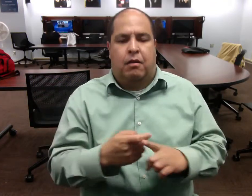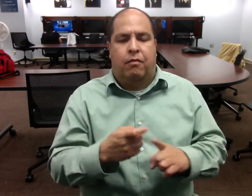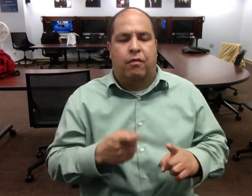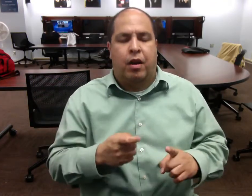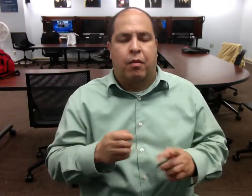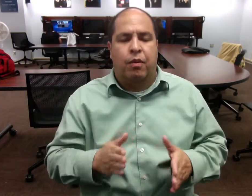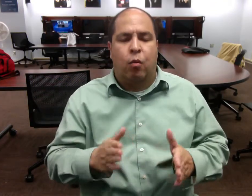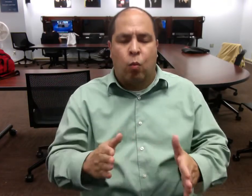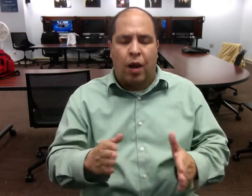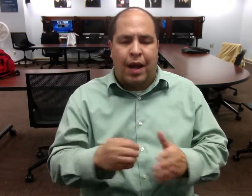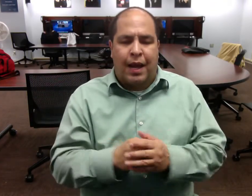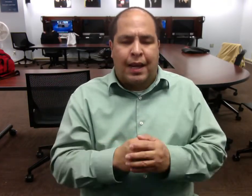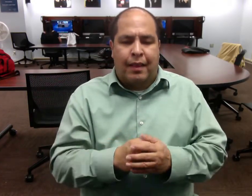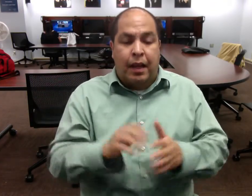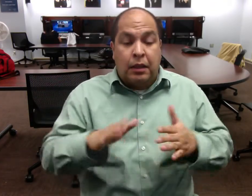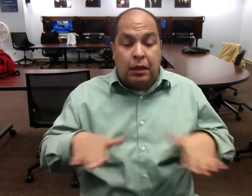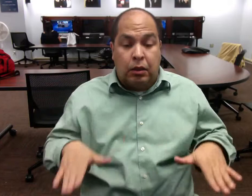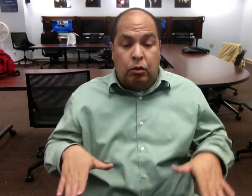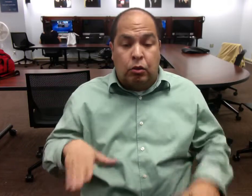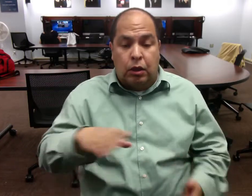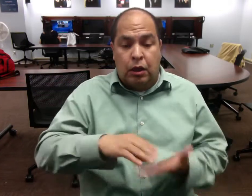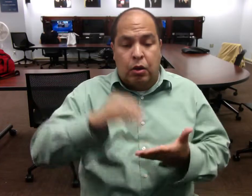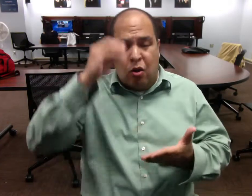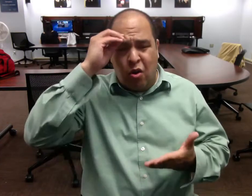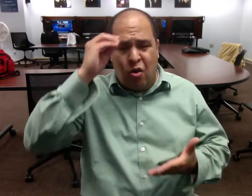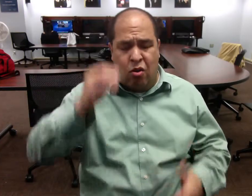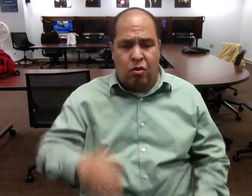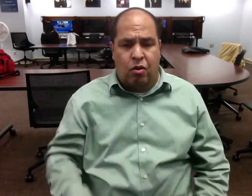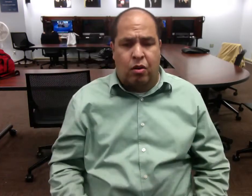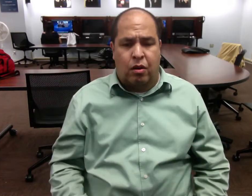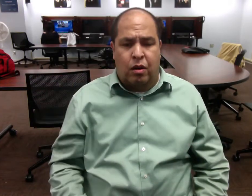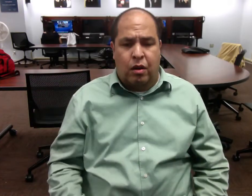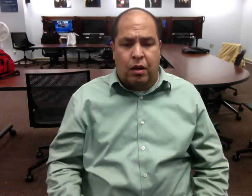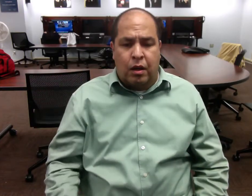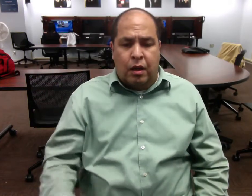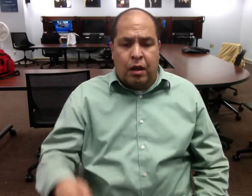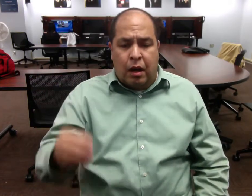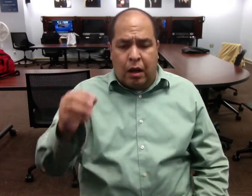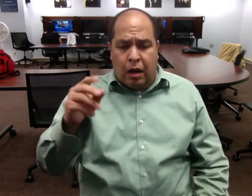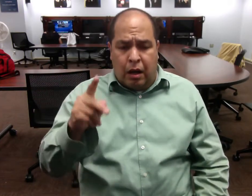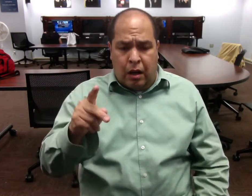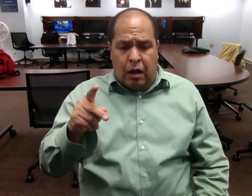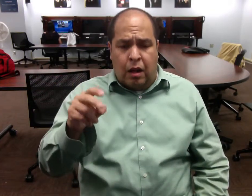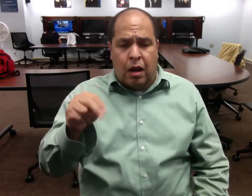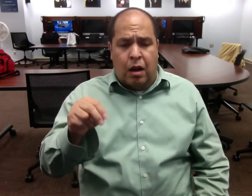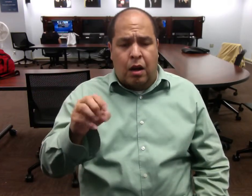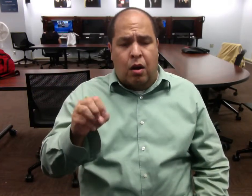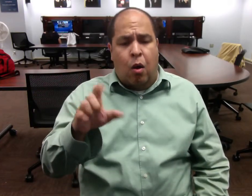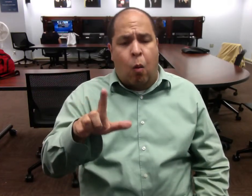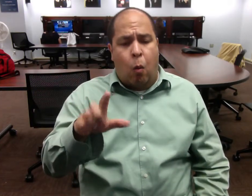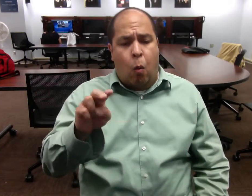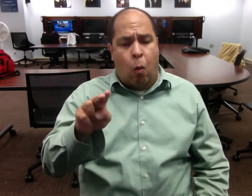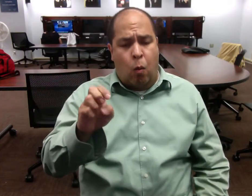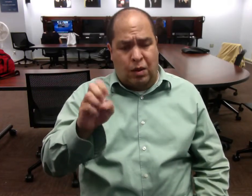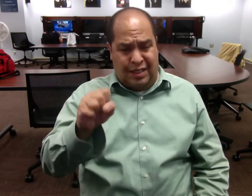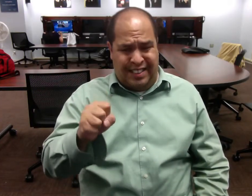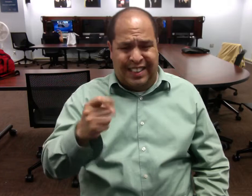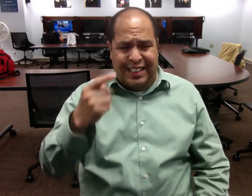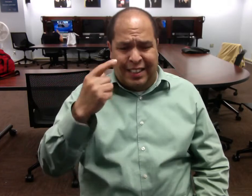According to Knowles and other current adult learning theorists, adult learning